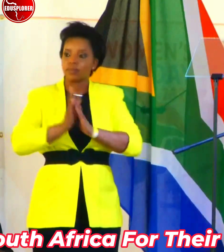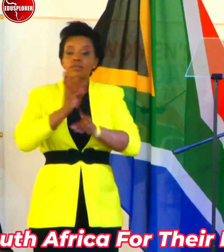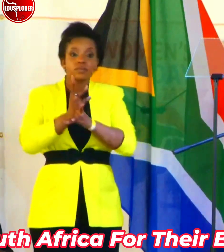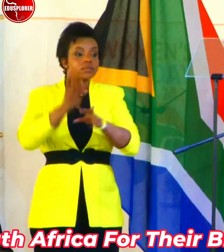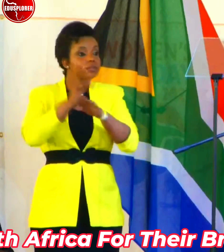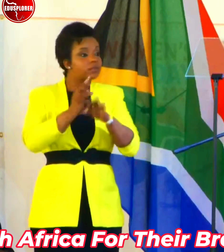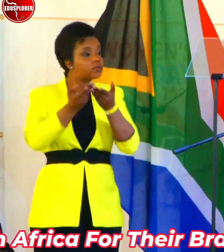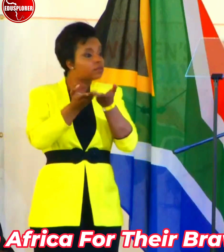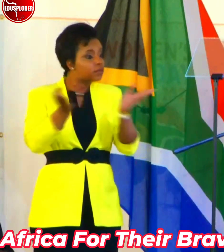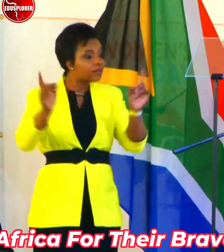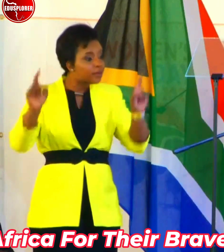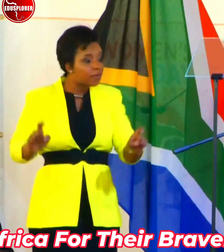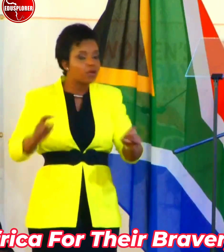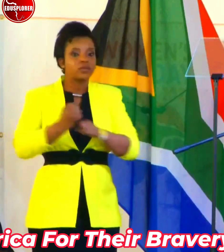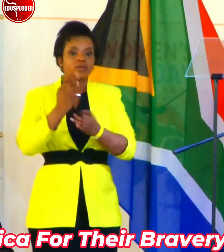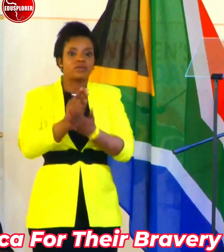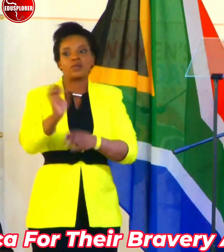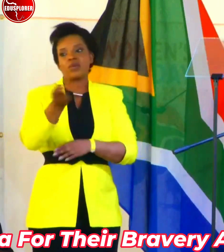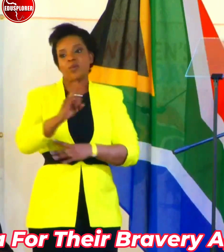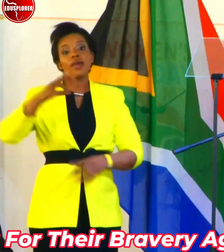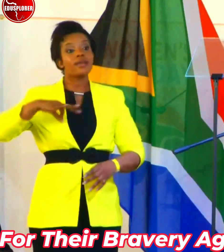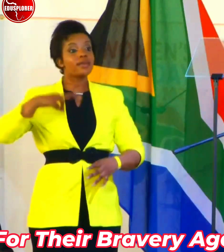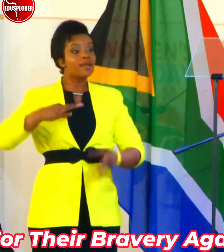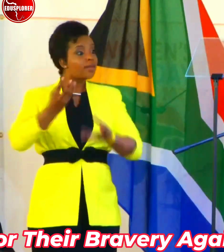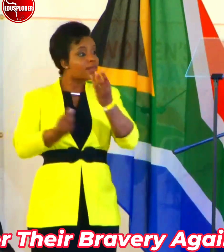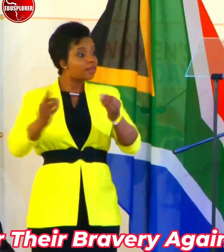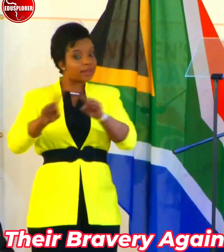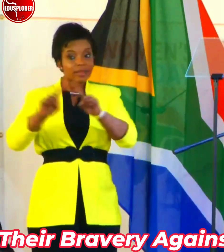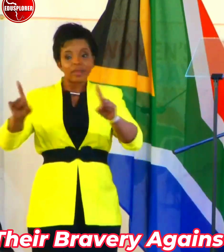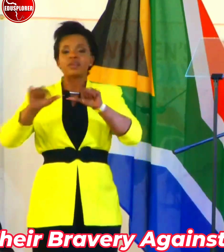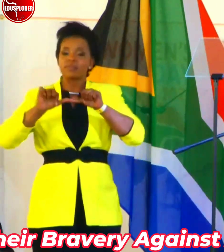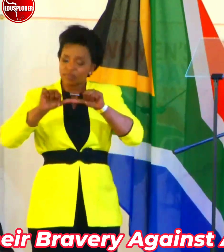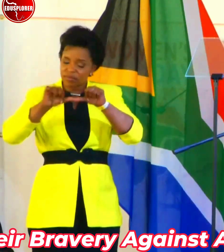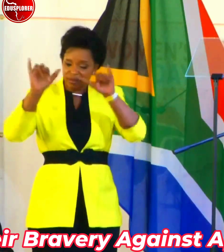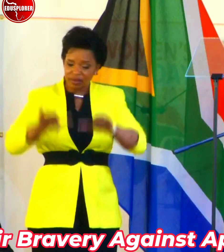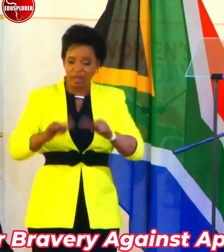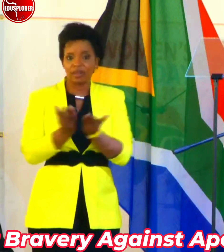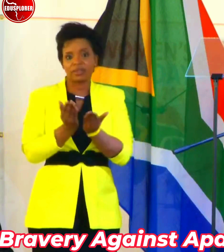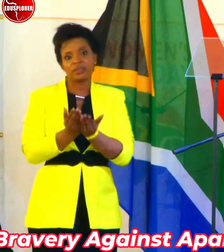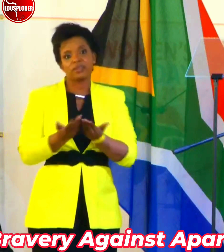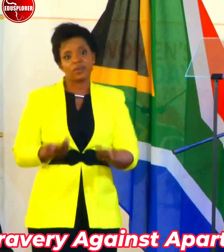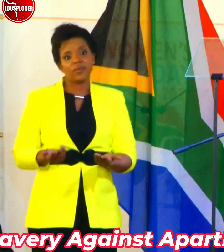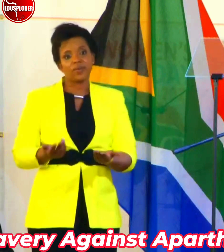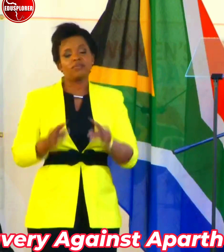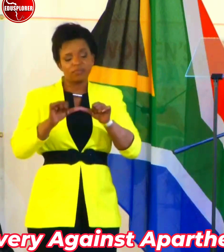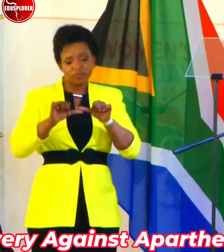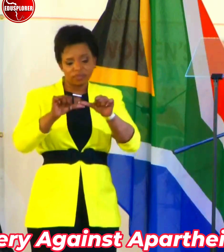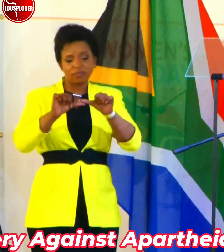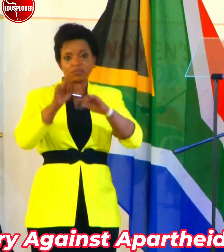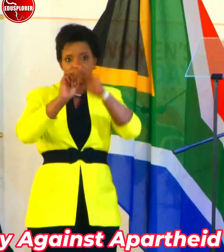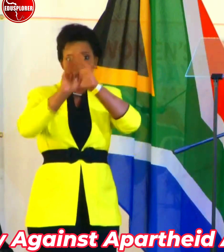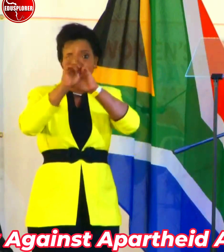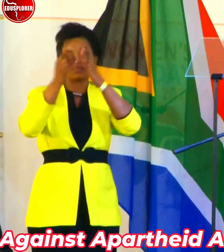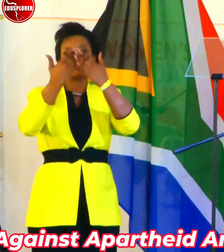girls do stay at schools and do continue to higher levels of